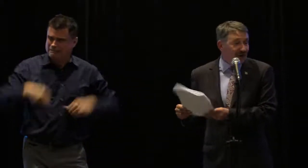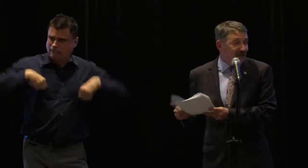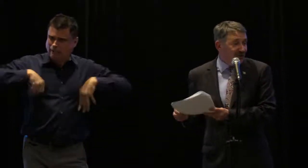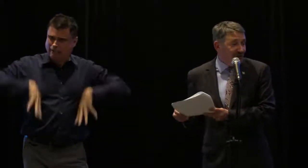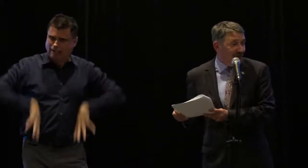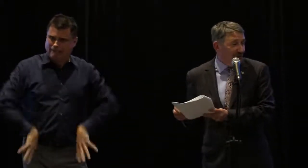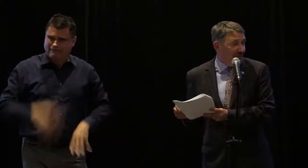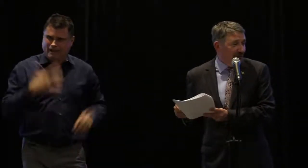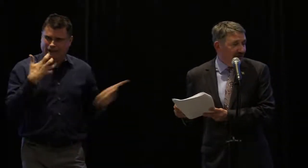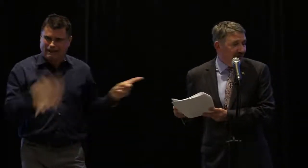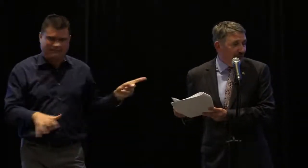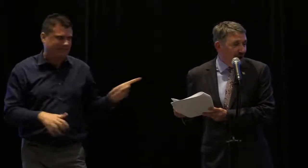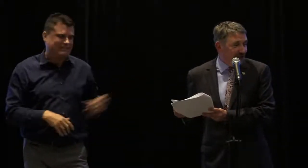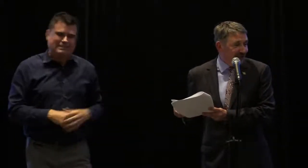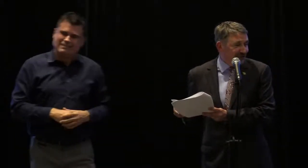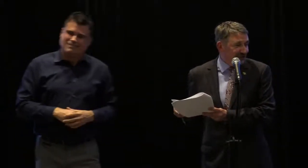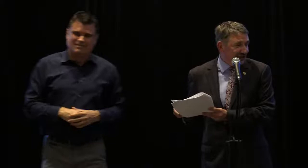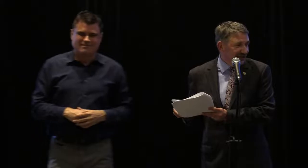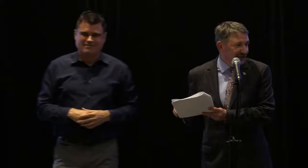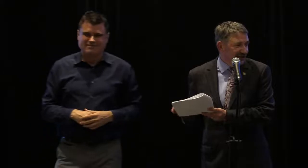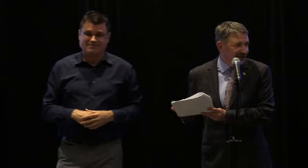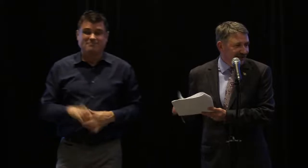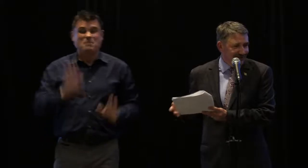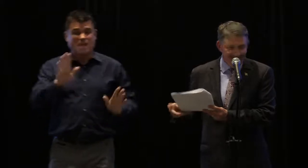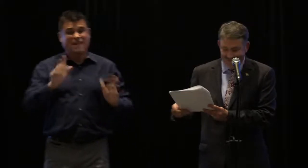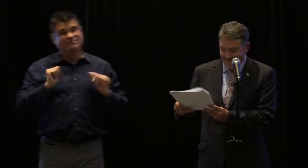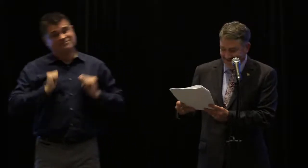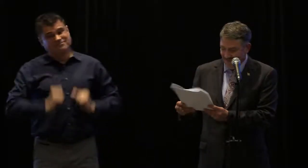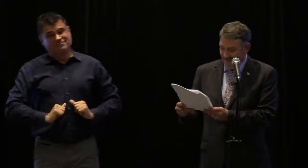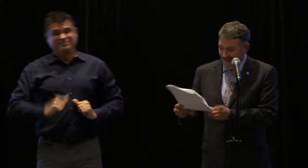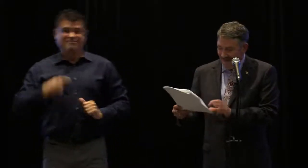It's part of the uniform of the politician.